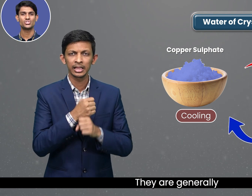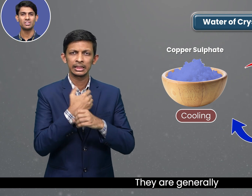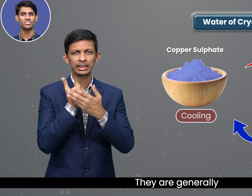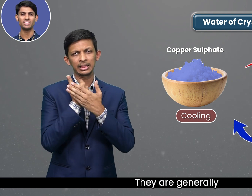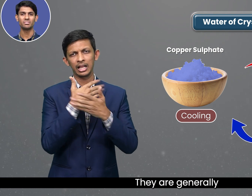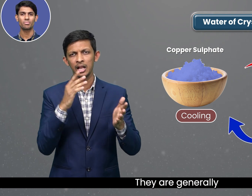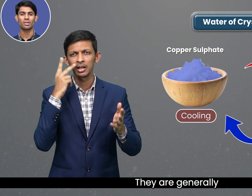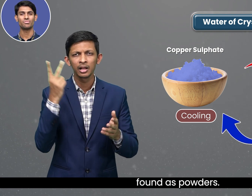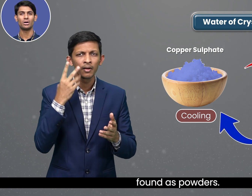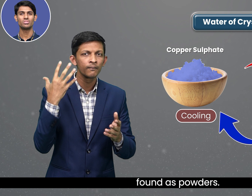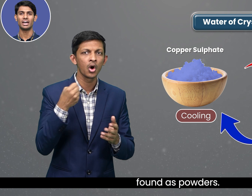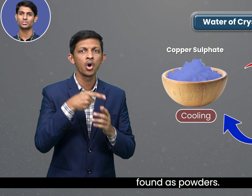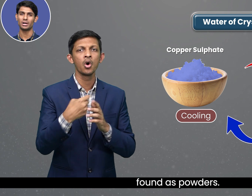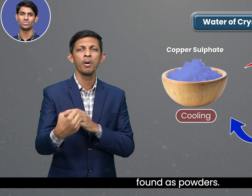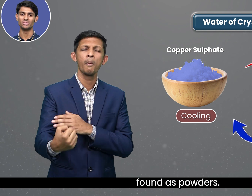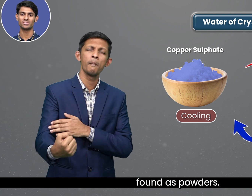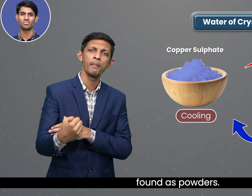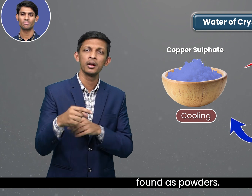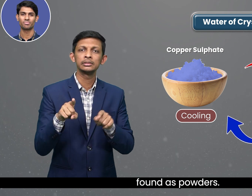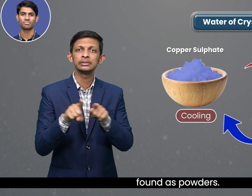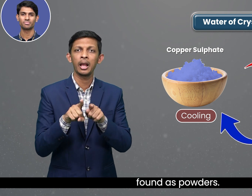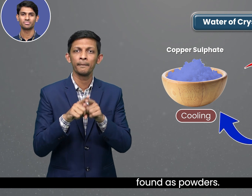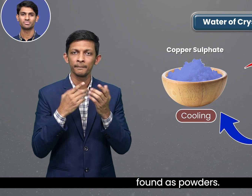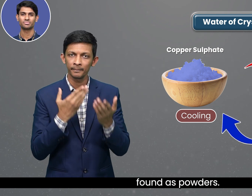They are generally found as powders.